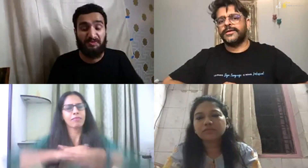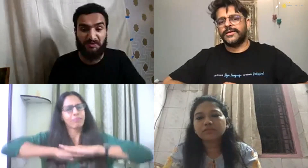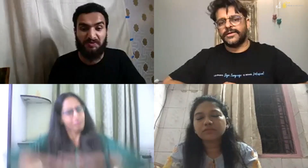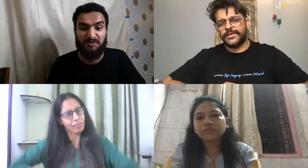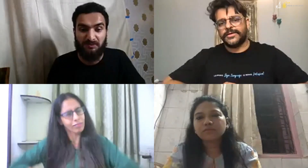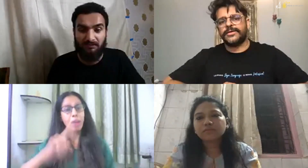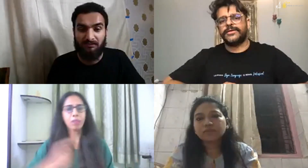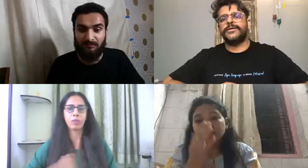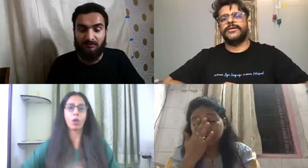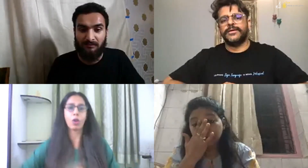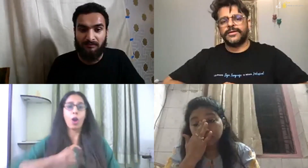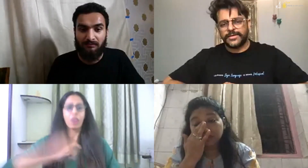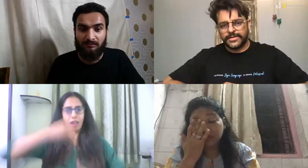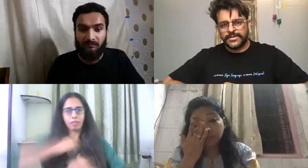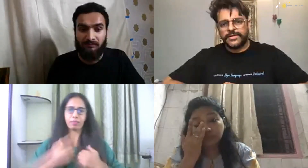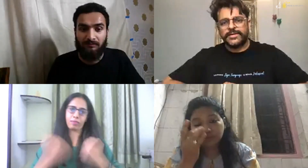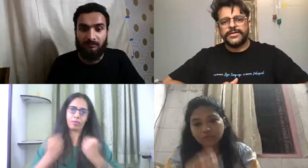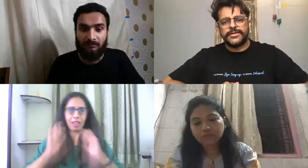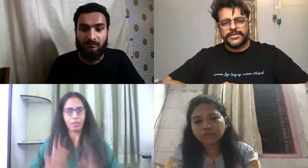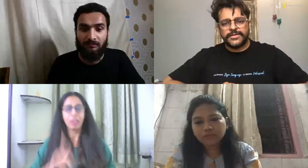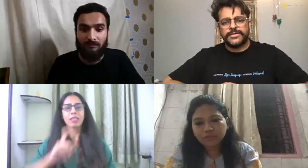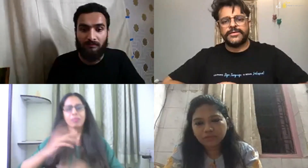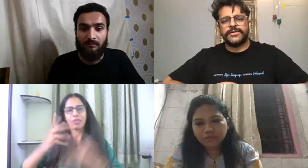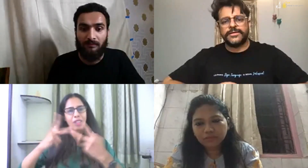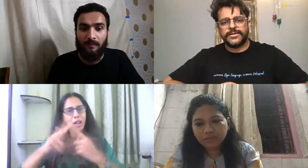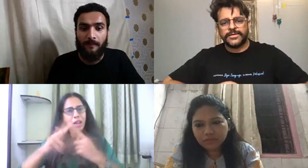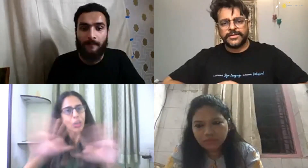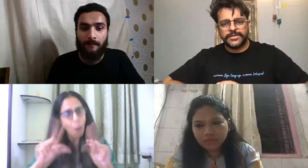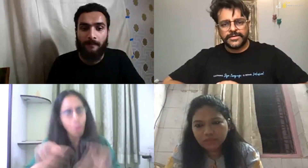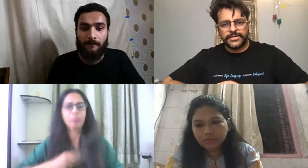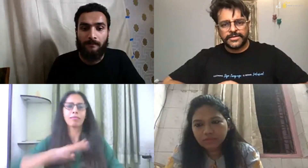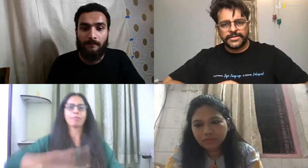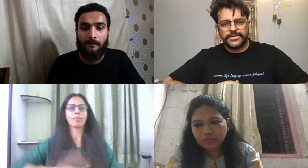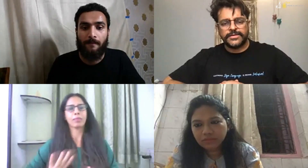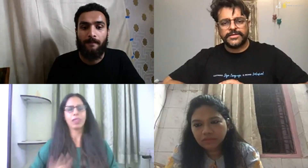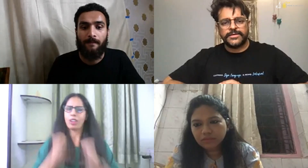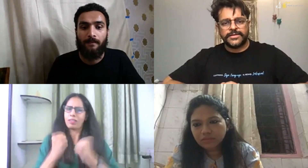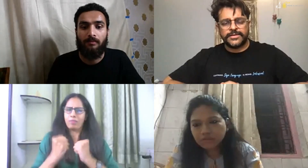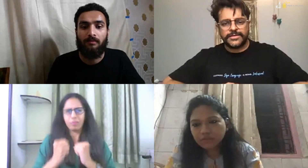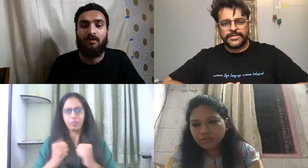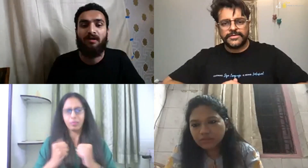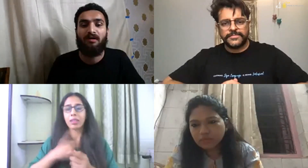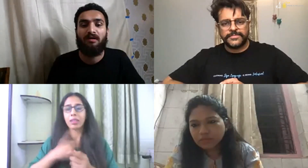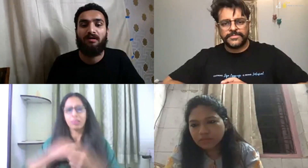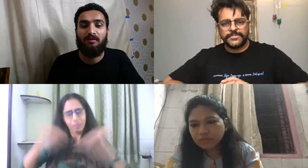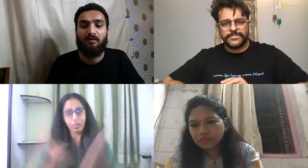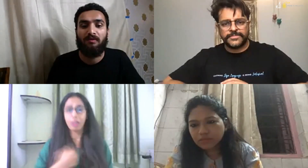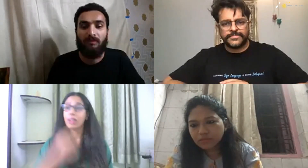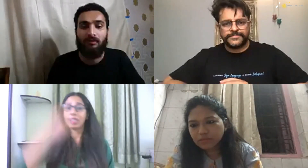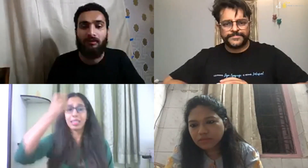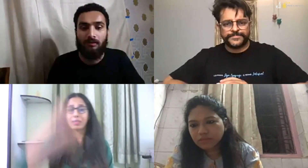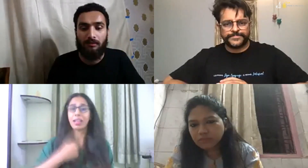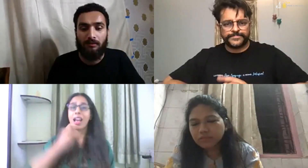only. But I respected all of their views, but I did have the confidence to work with all of them. So if they would say